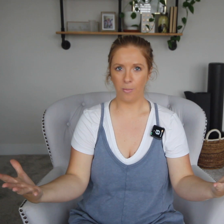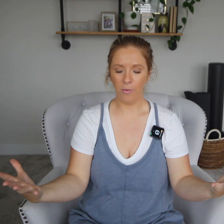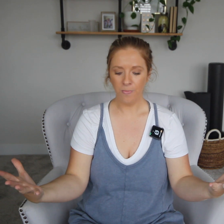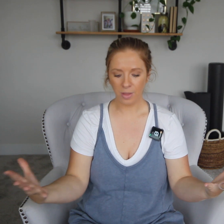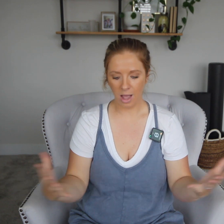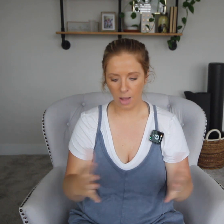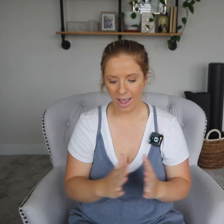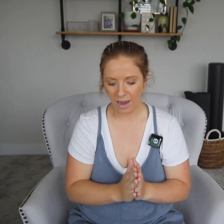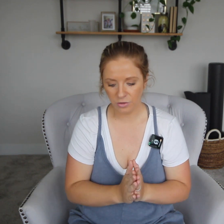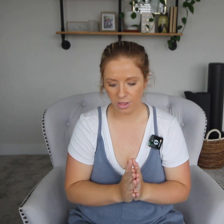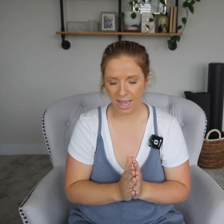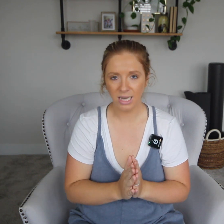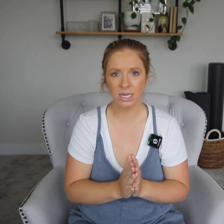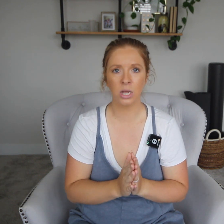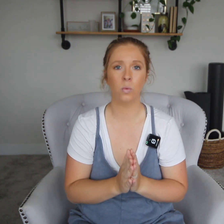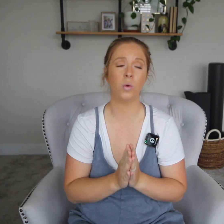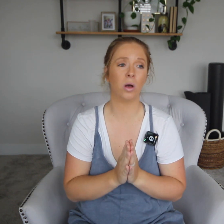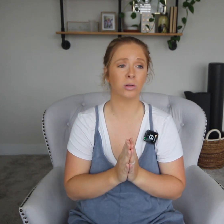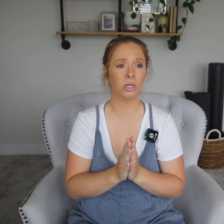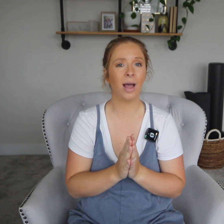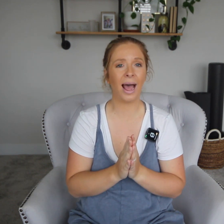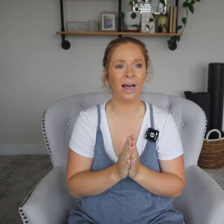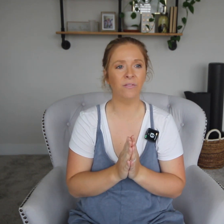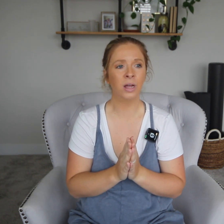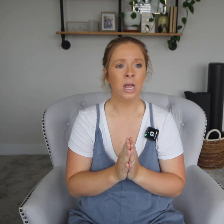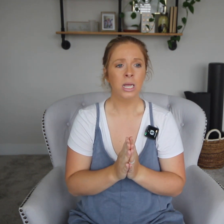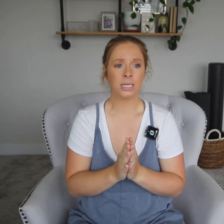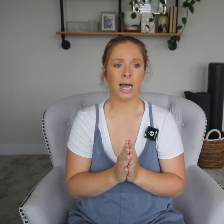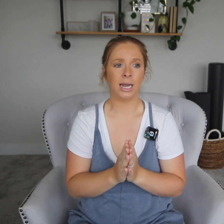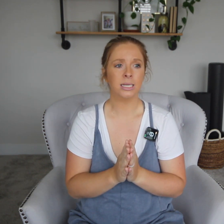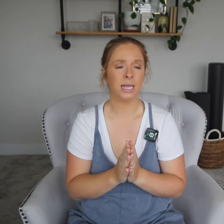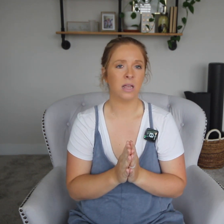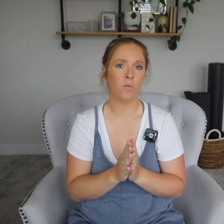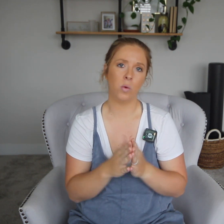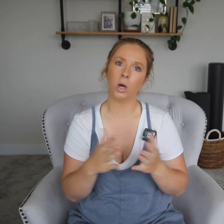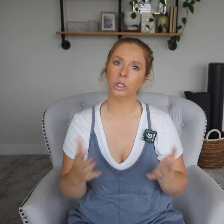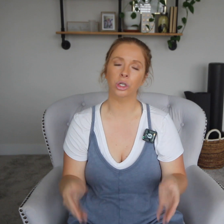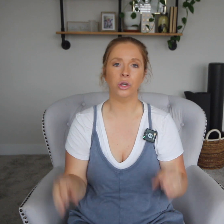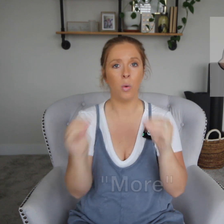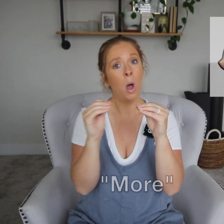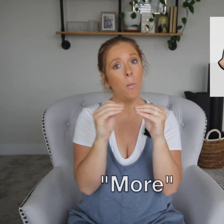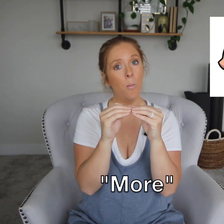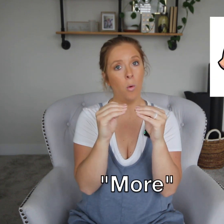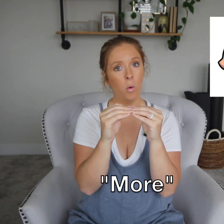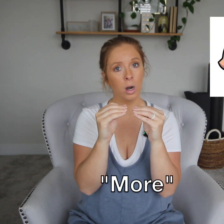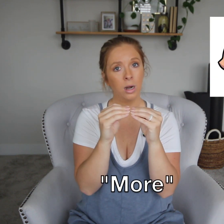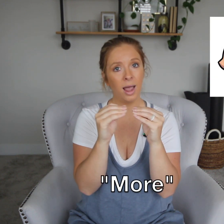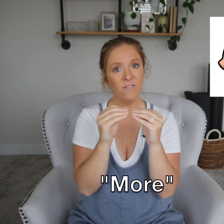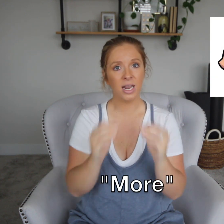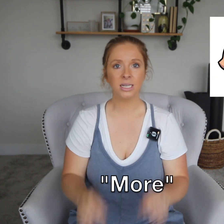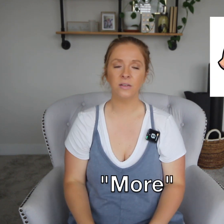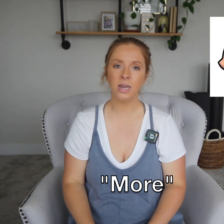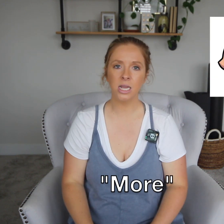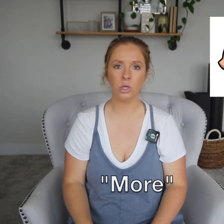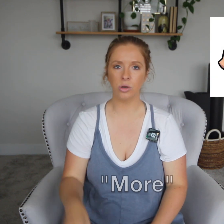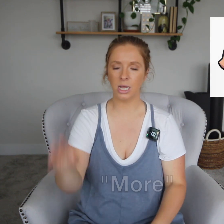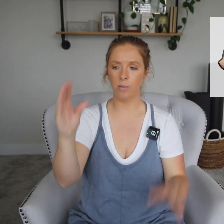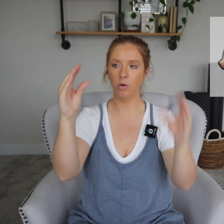couple. After that, we also have signs like if we want to do more at an activity. So you take both of